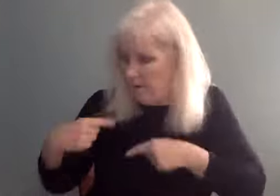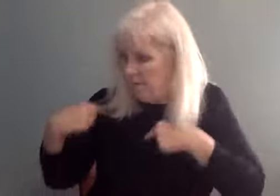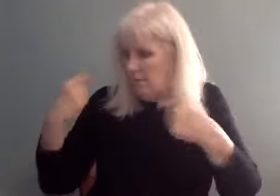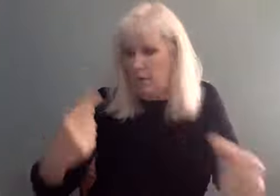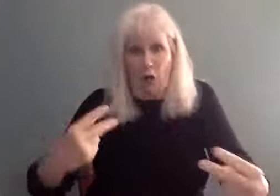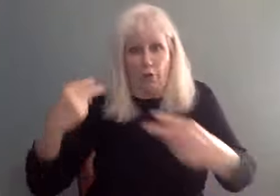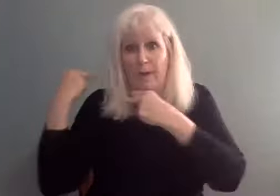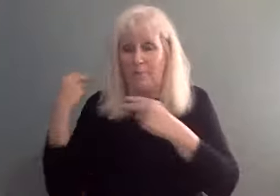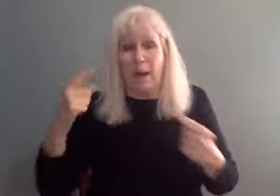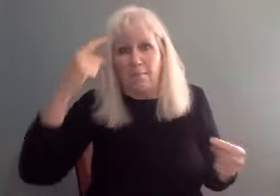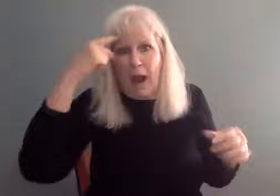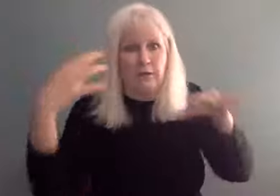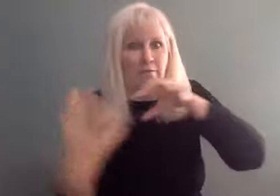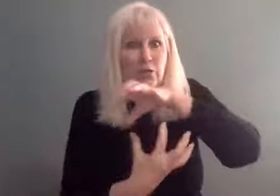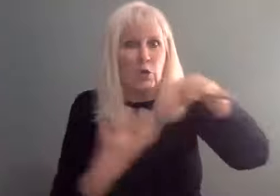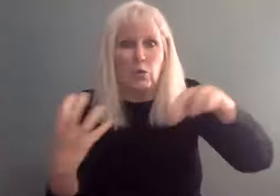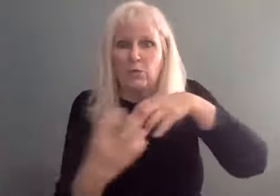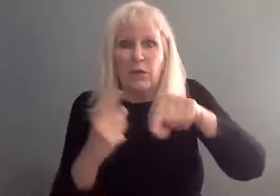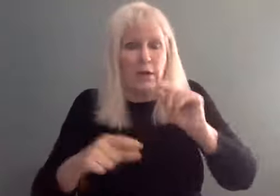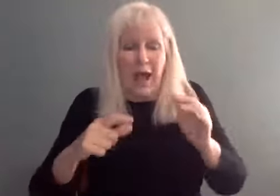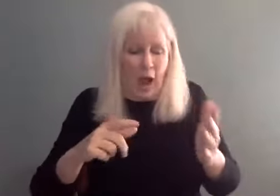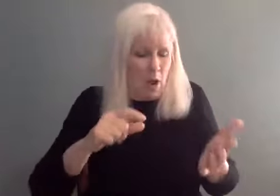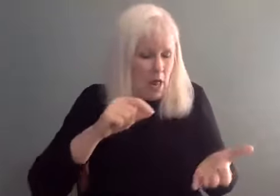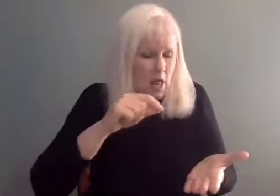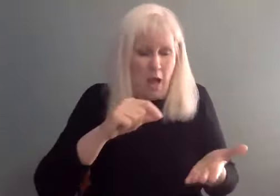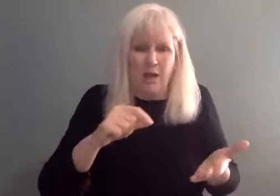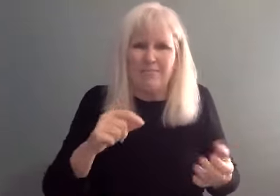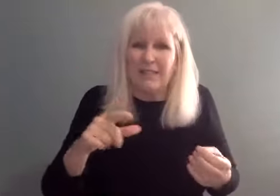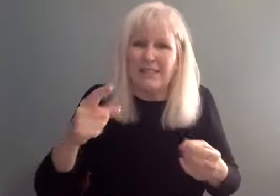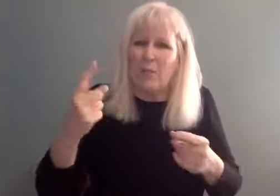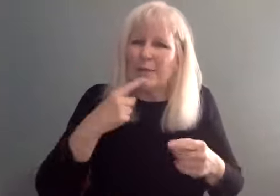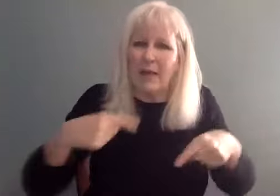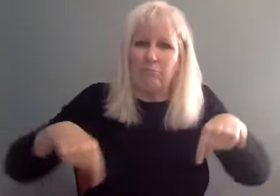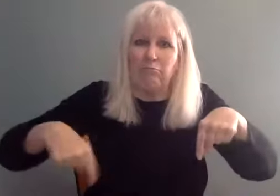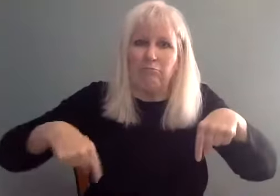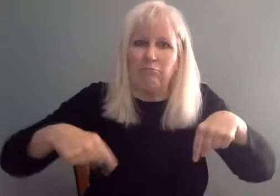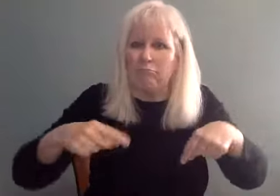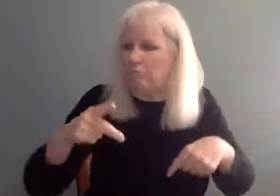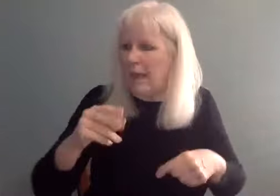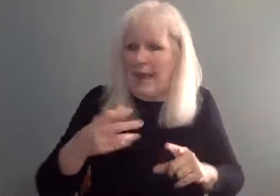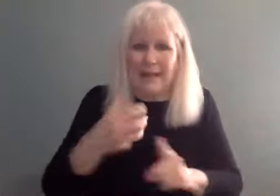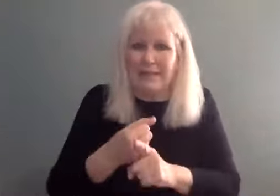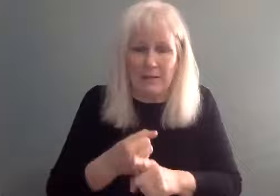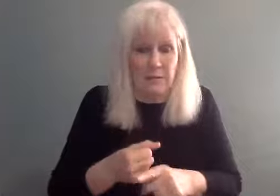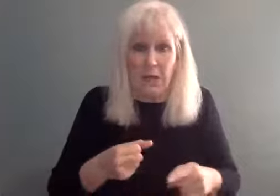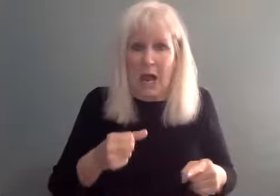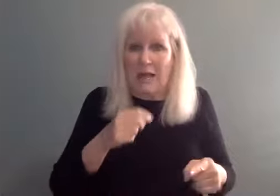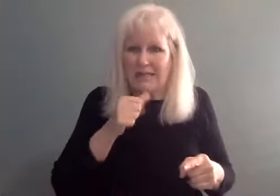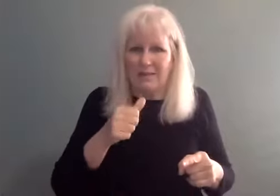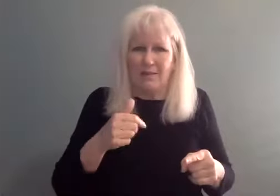I would start to write, and then I don't have panic attacks, but I think I had them. And then I would have to put it away, and she'd say, hey, how's it going? Are